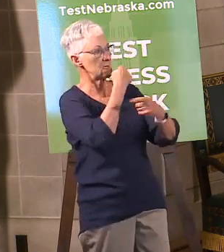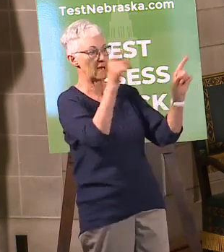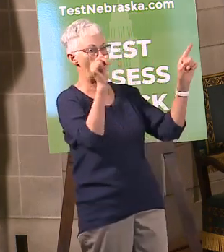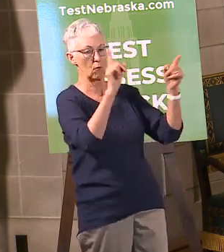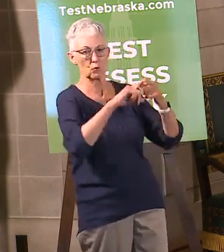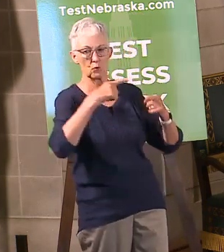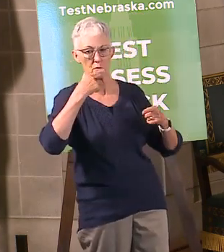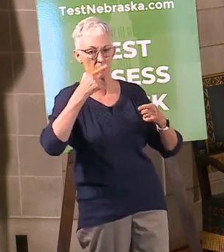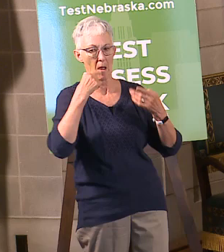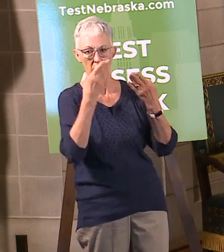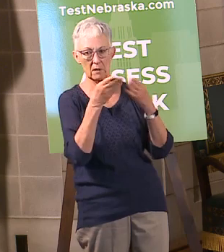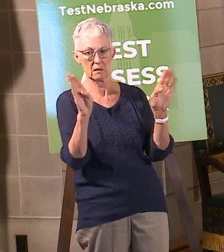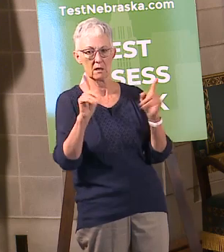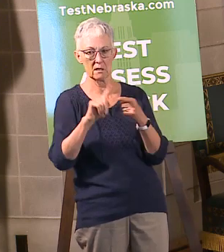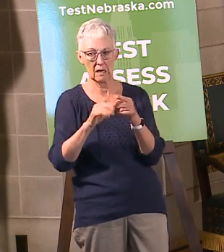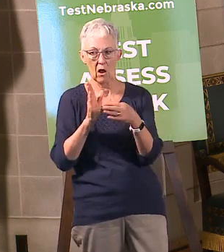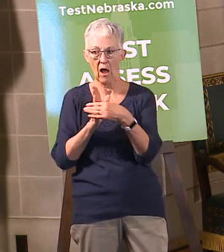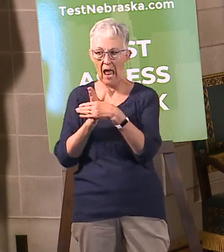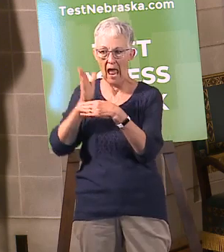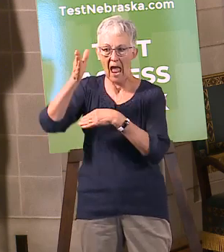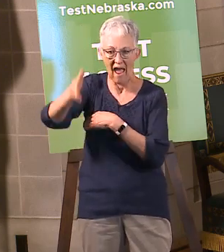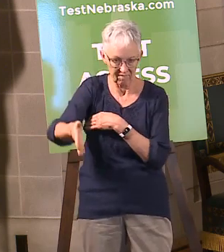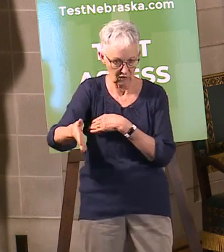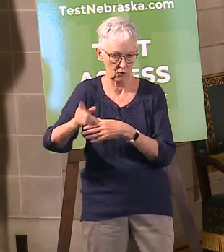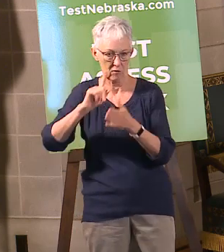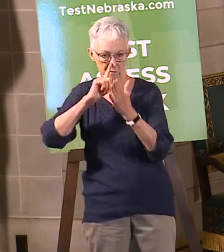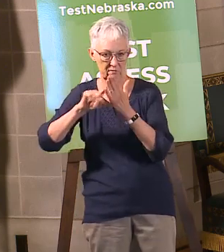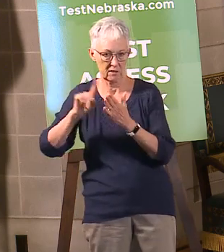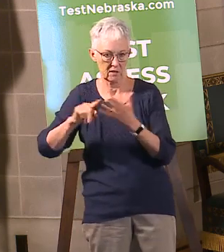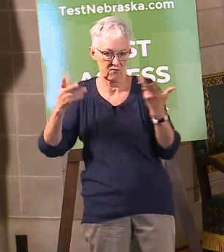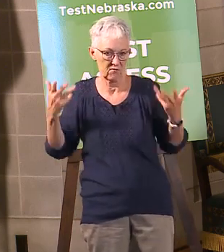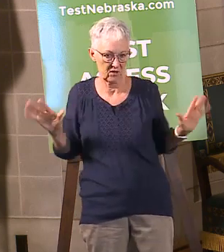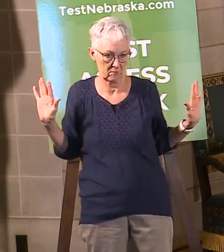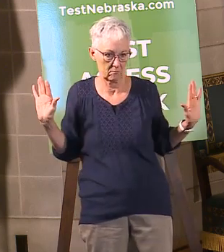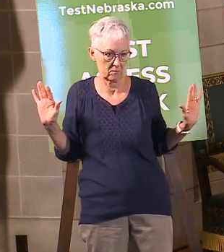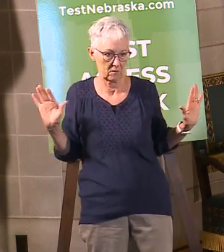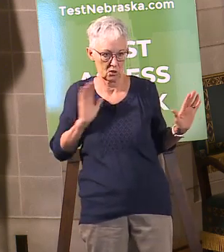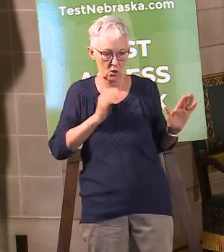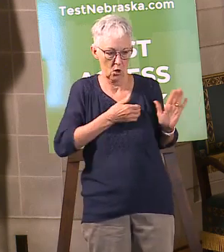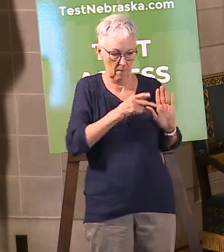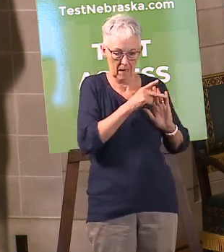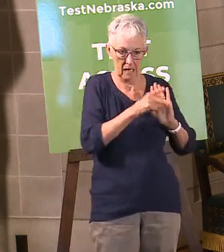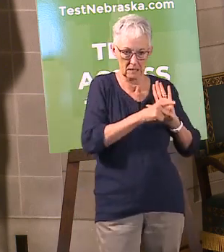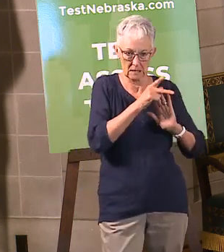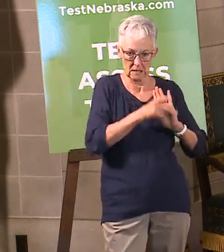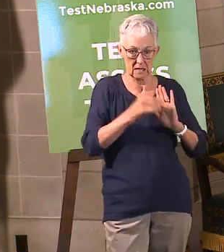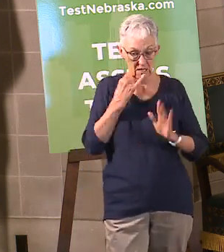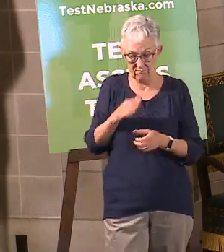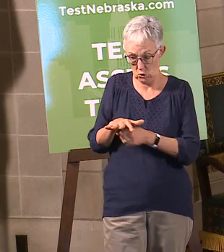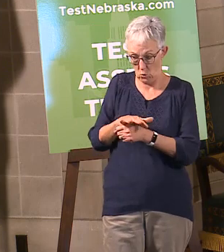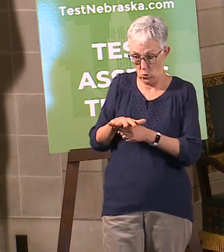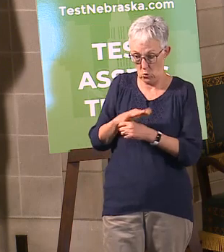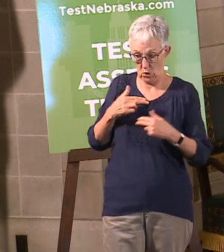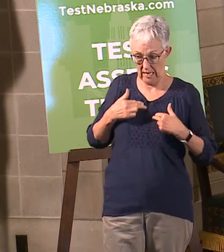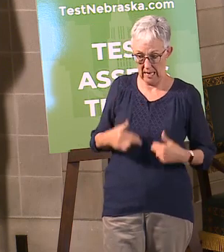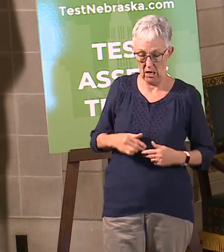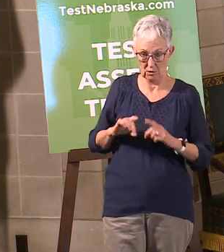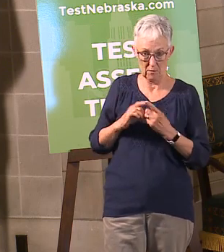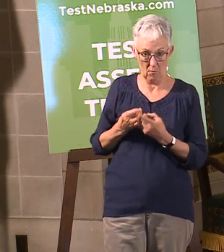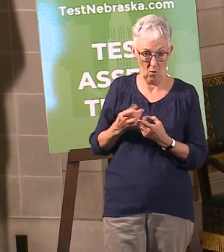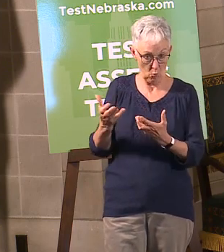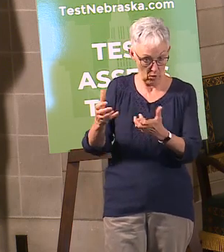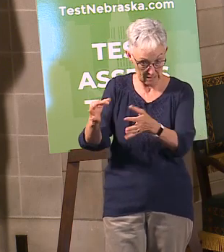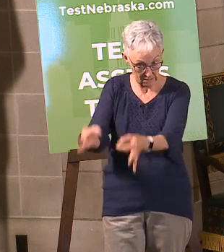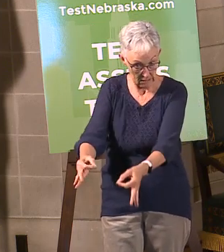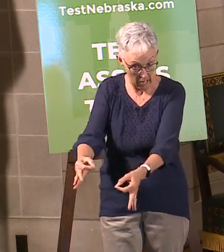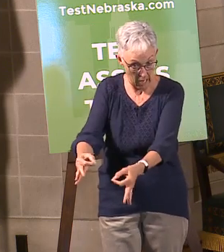entire investigation is done. So I'm going to continue to stay with the policy that, hey, if the local public health department wants to make that decision, that is their decision